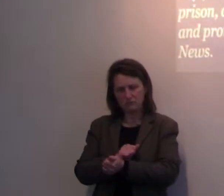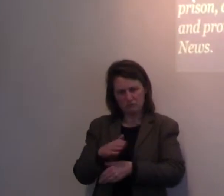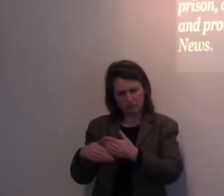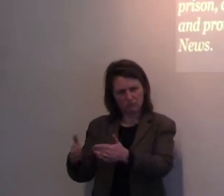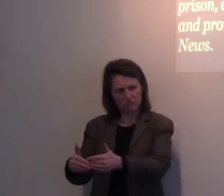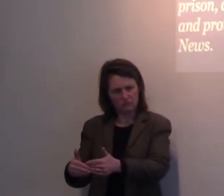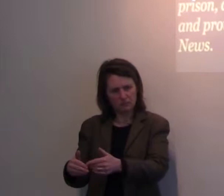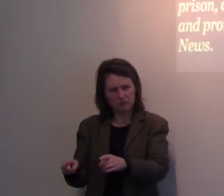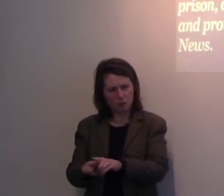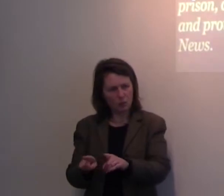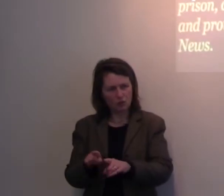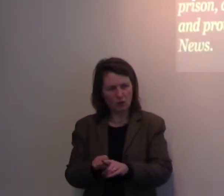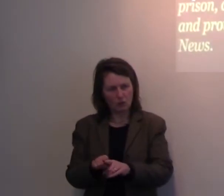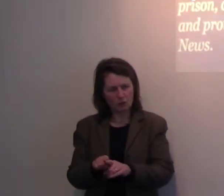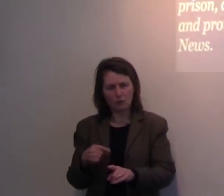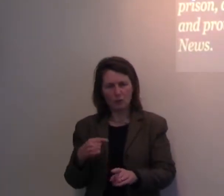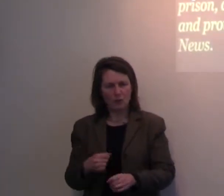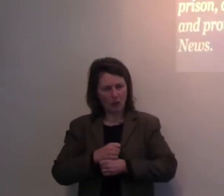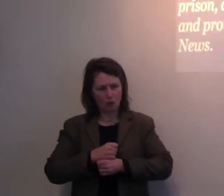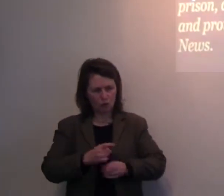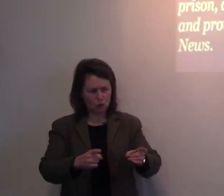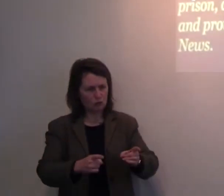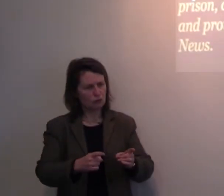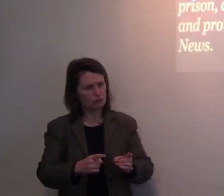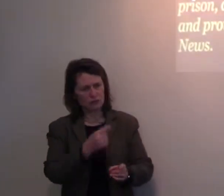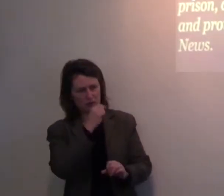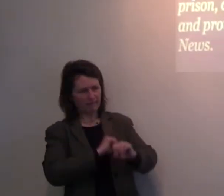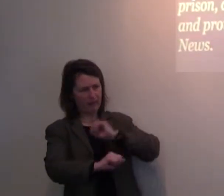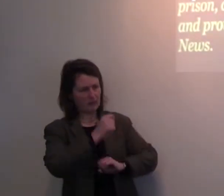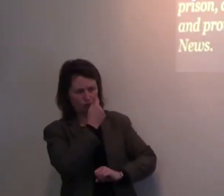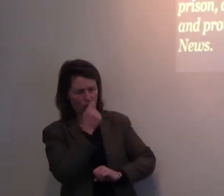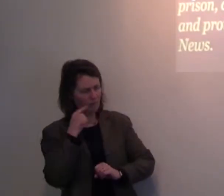and whenever I am defending and proving the truth of the good news.